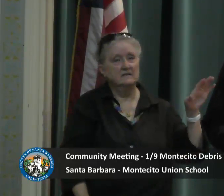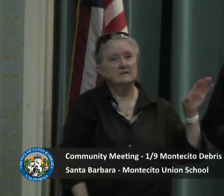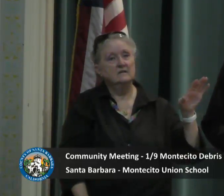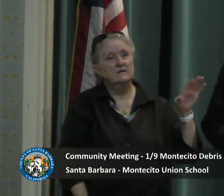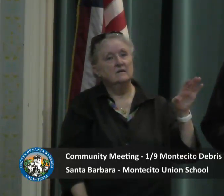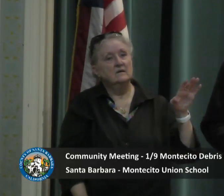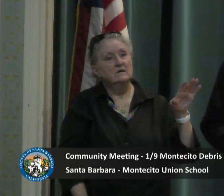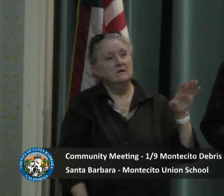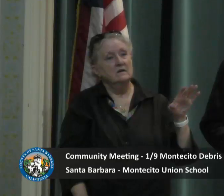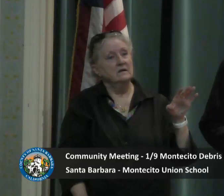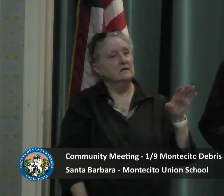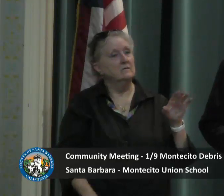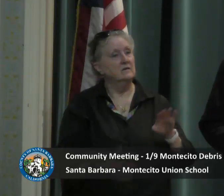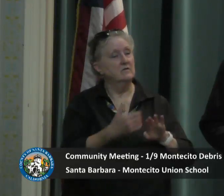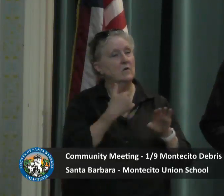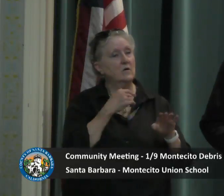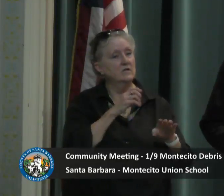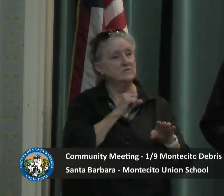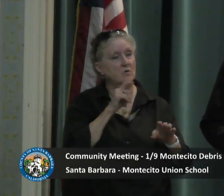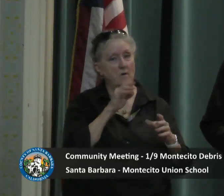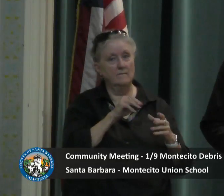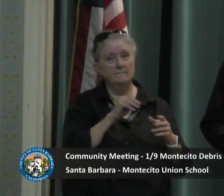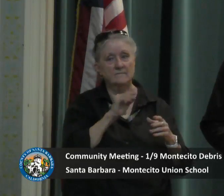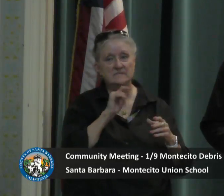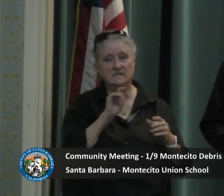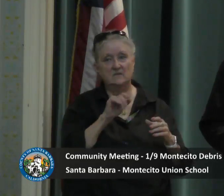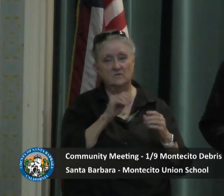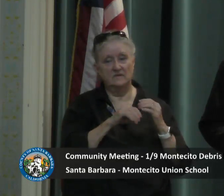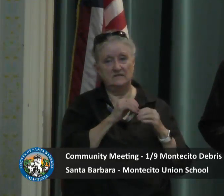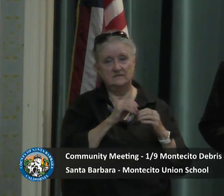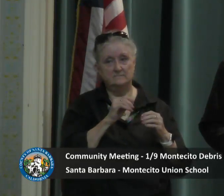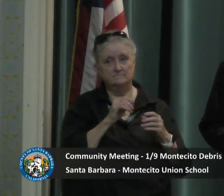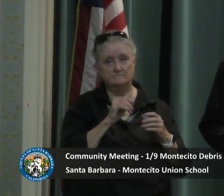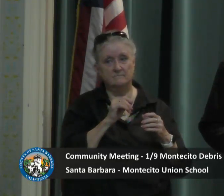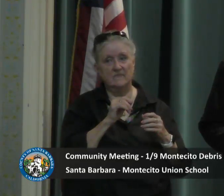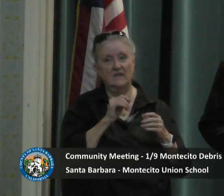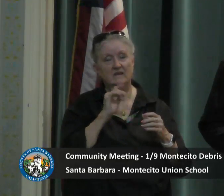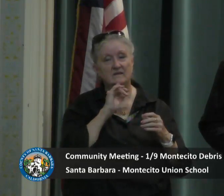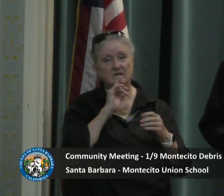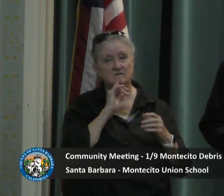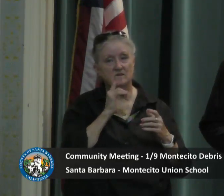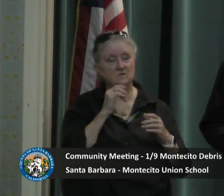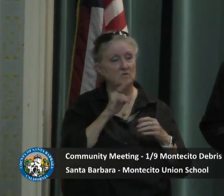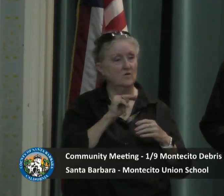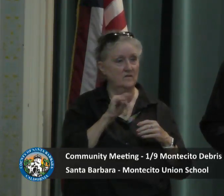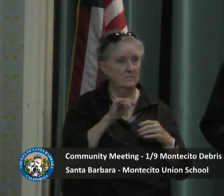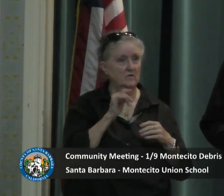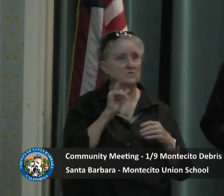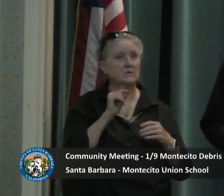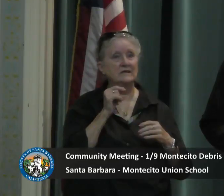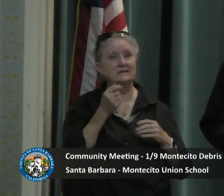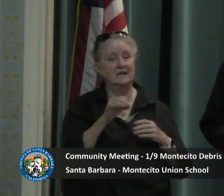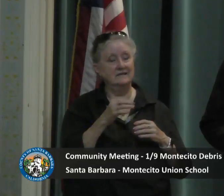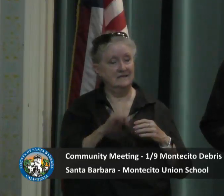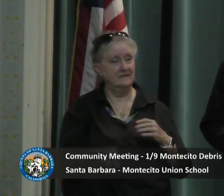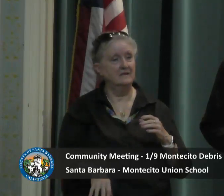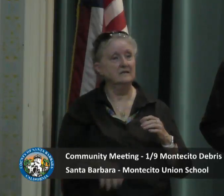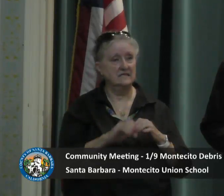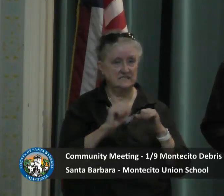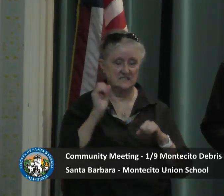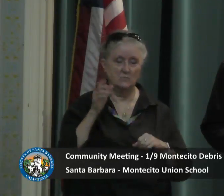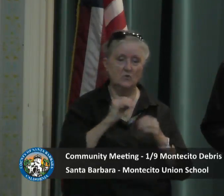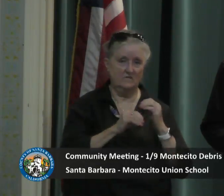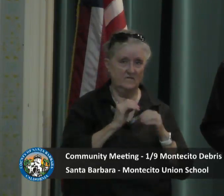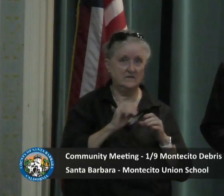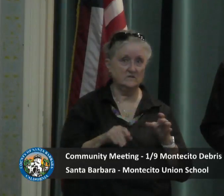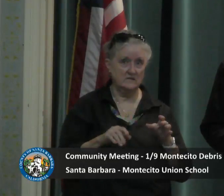have, even before this storm, saying this needs to be fixed. And in fact, supposedly in November of 2019, that system will be fixed so we